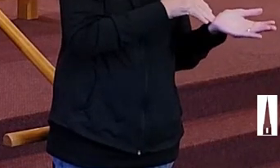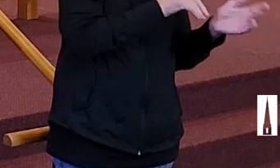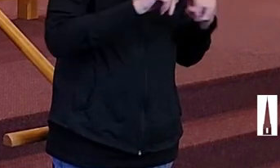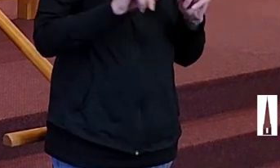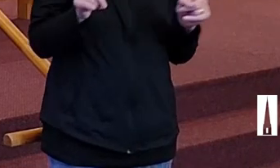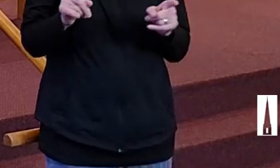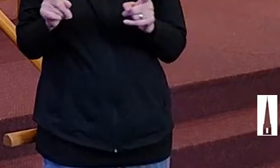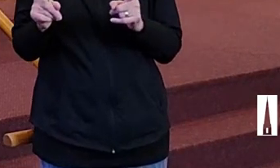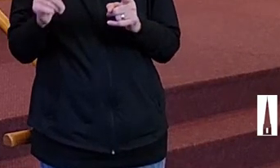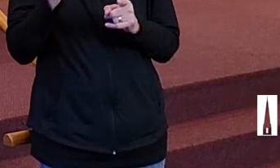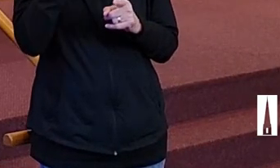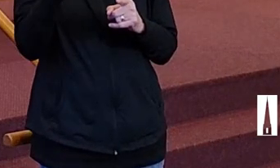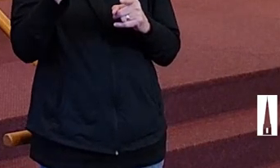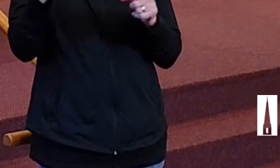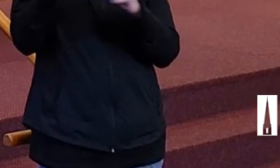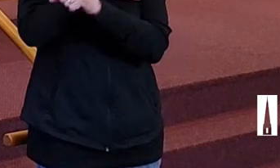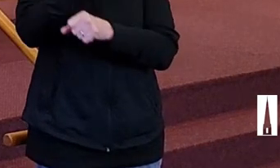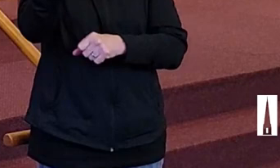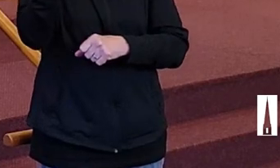be without worry.